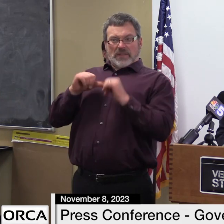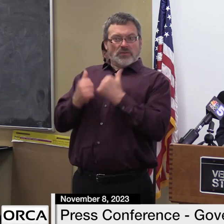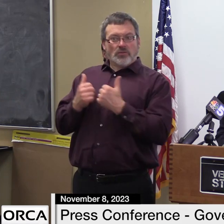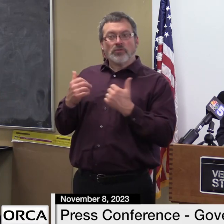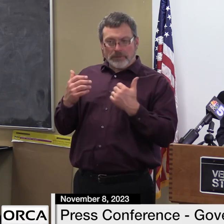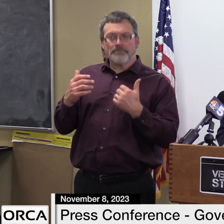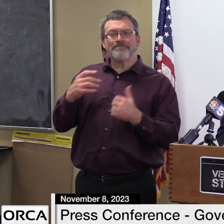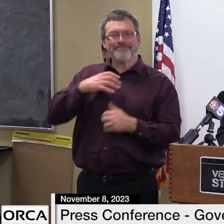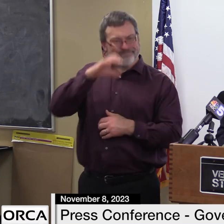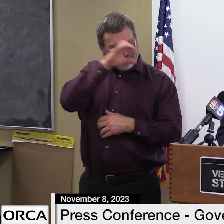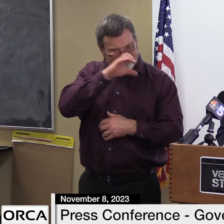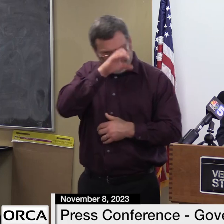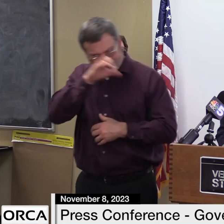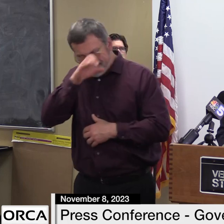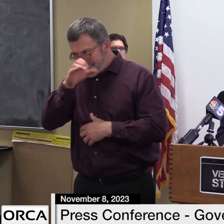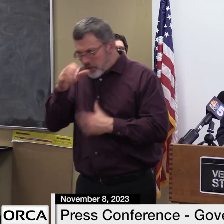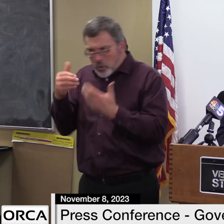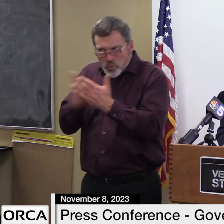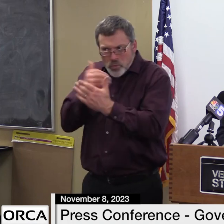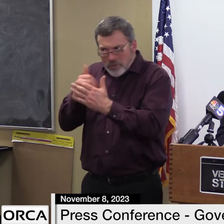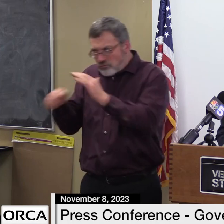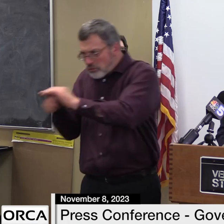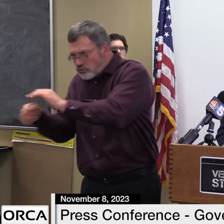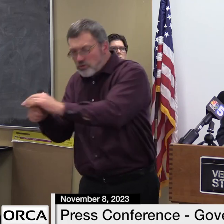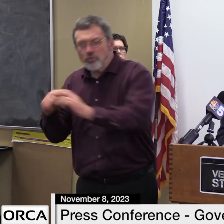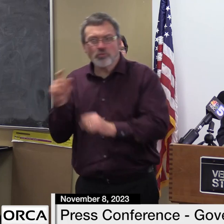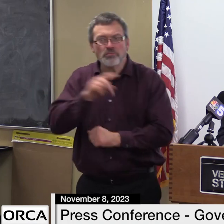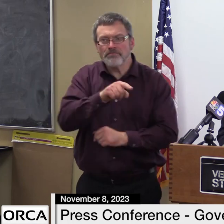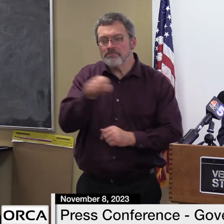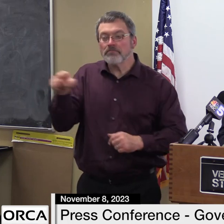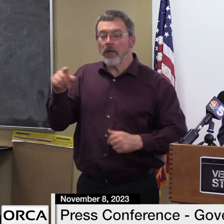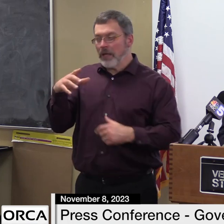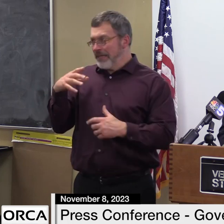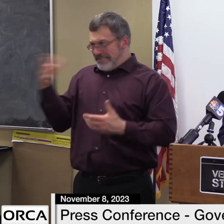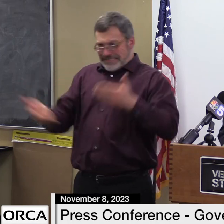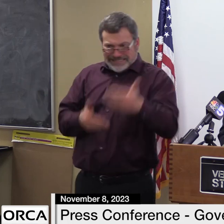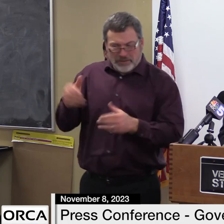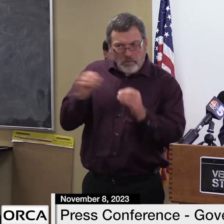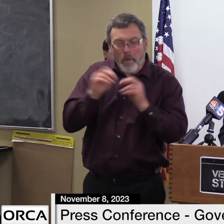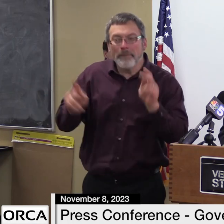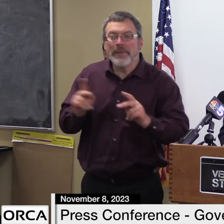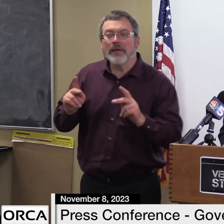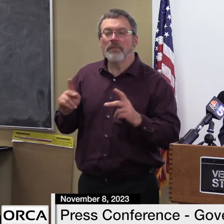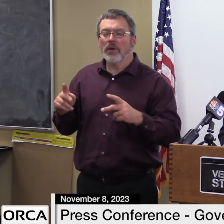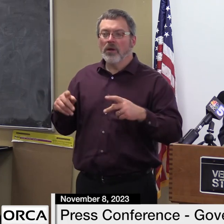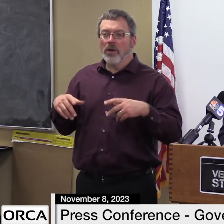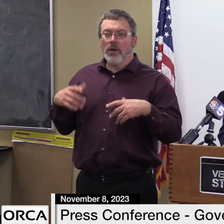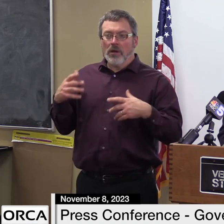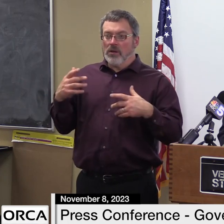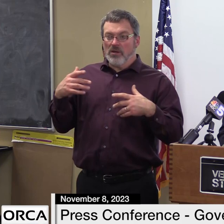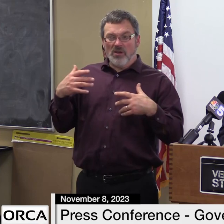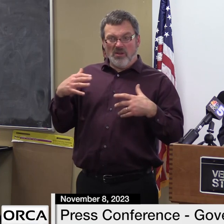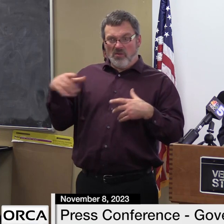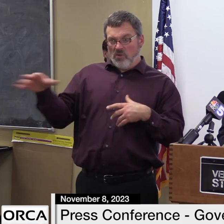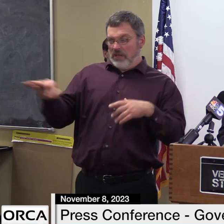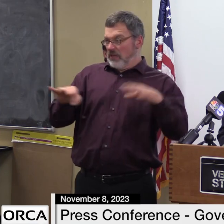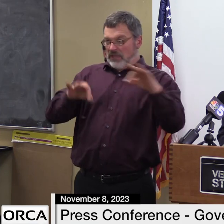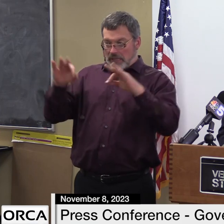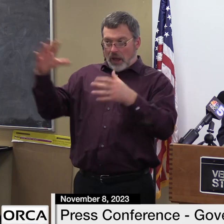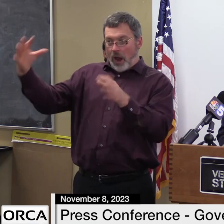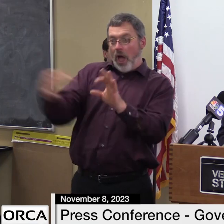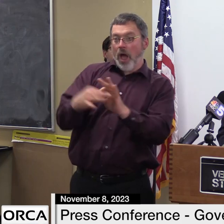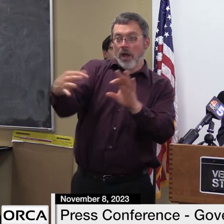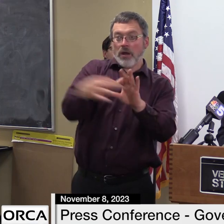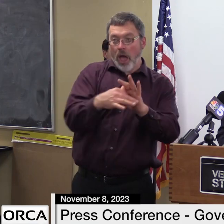run those shelters, to provide emergency housing expertise, to connect individuals to services, to implement